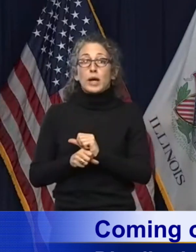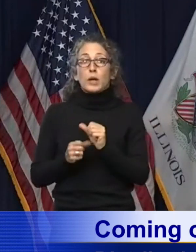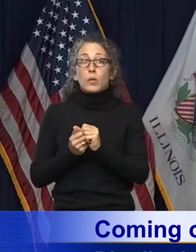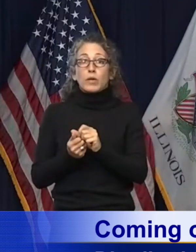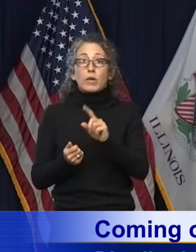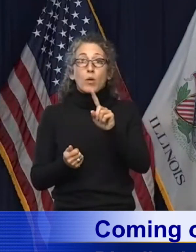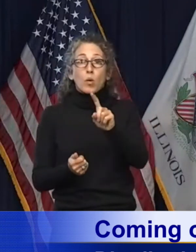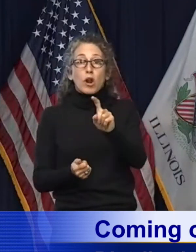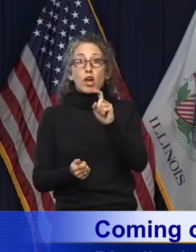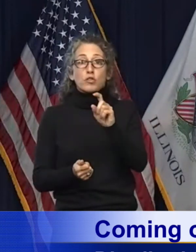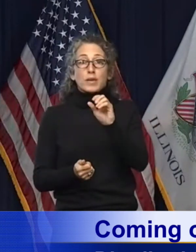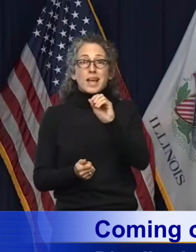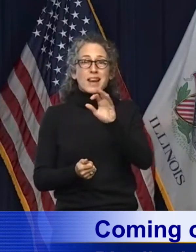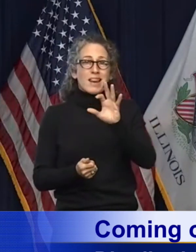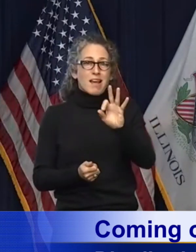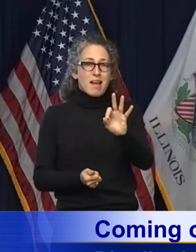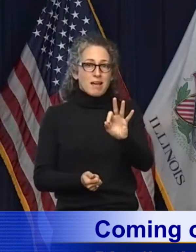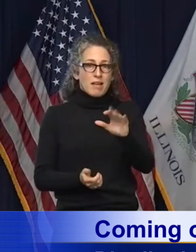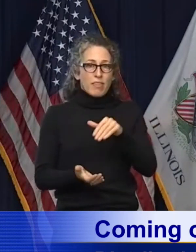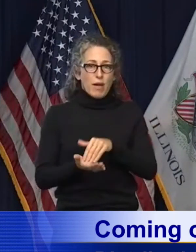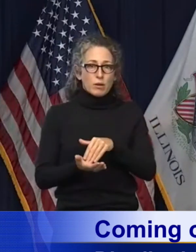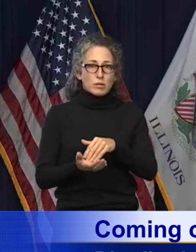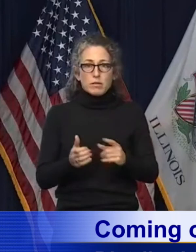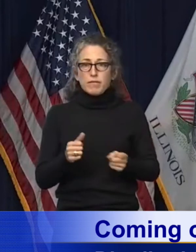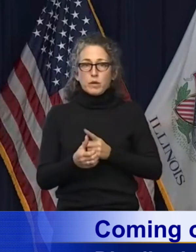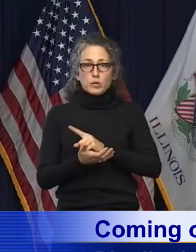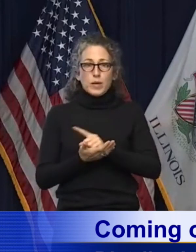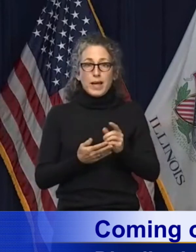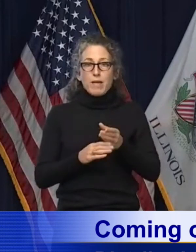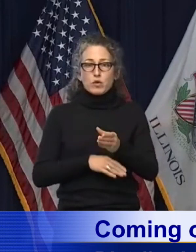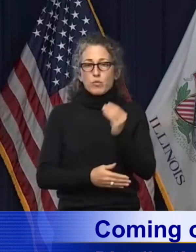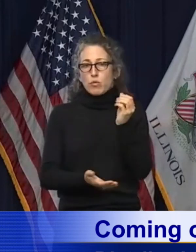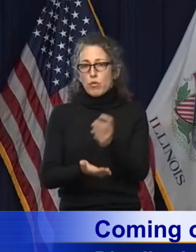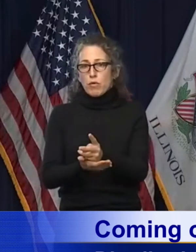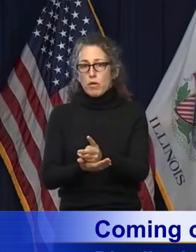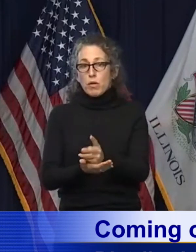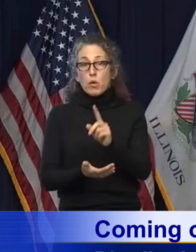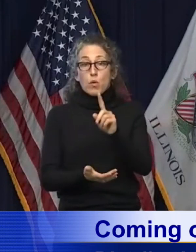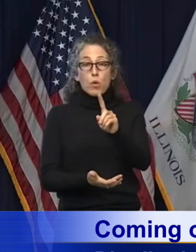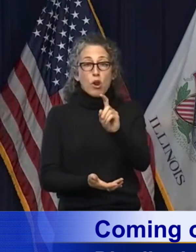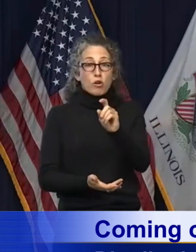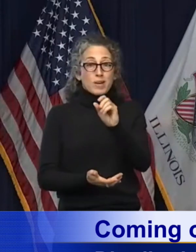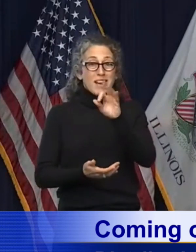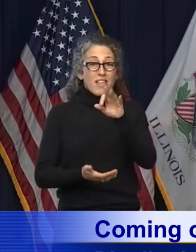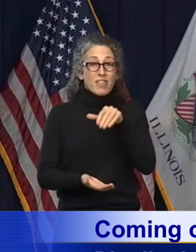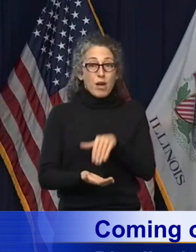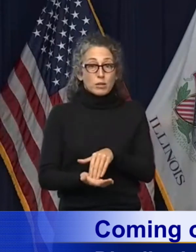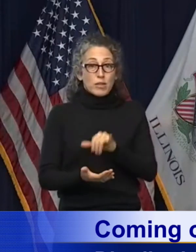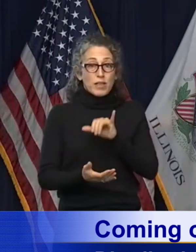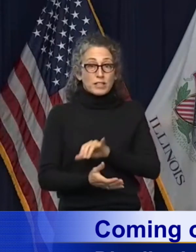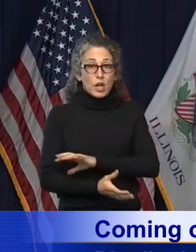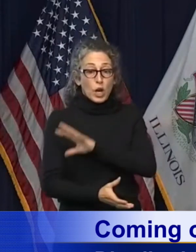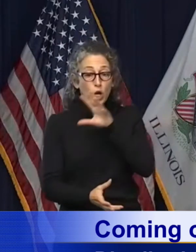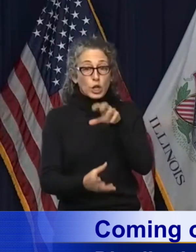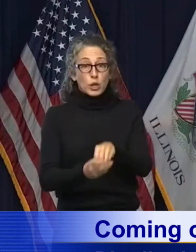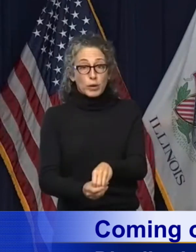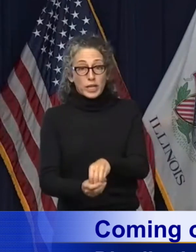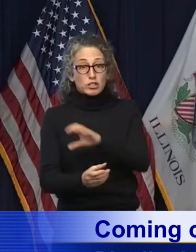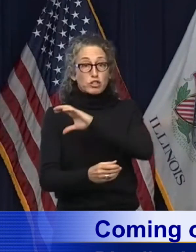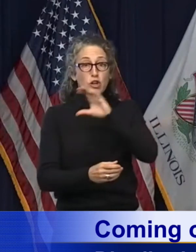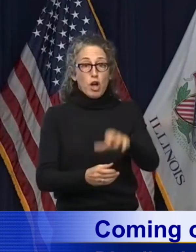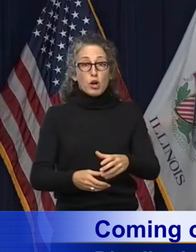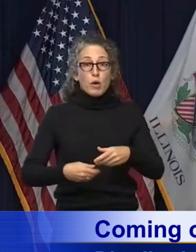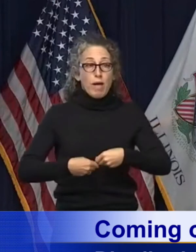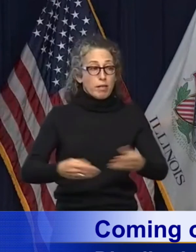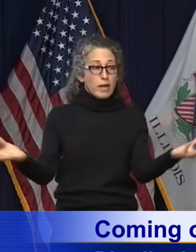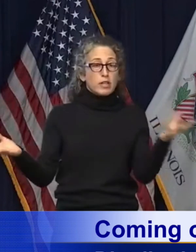109,000 for the first week after approval. 109 is inclusive of the Chicago allocation and the